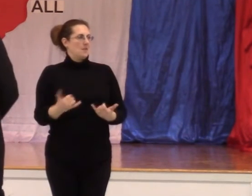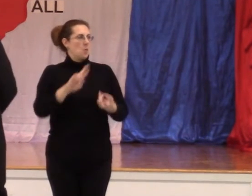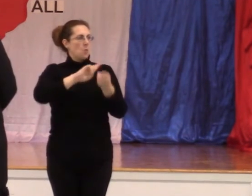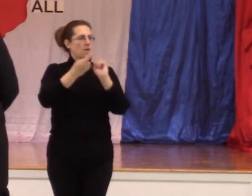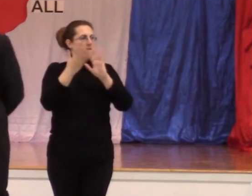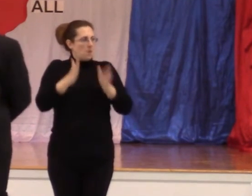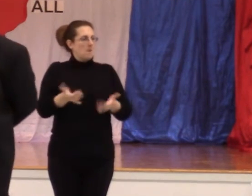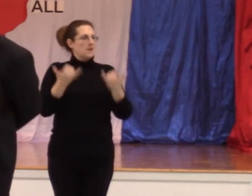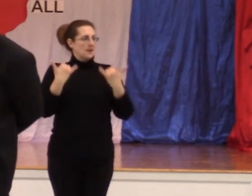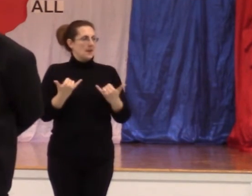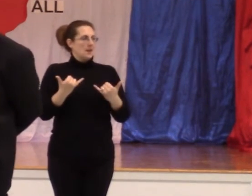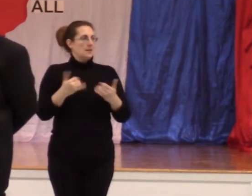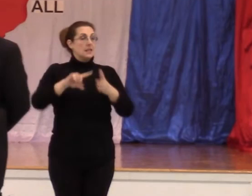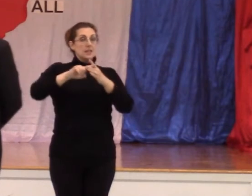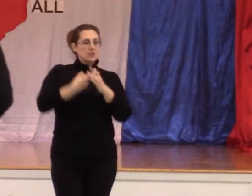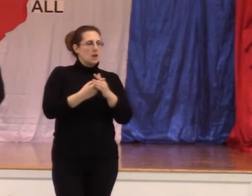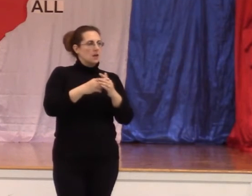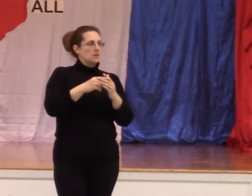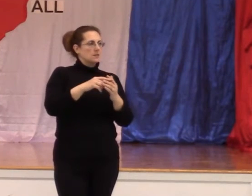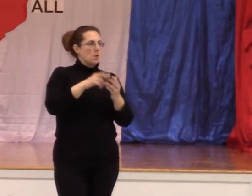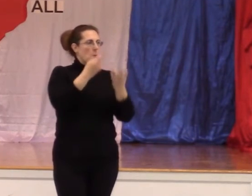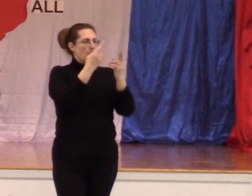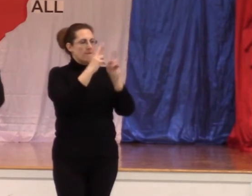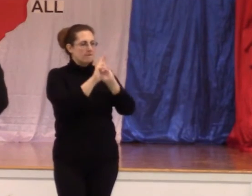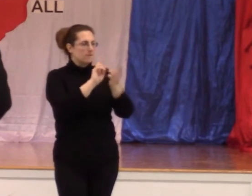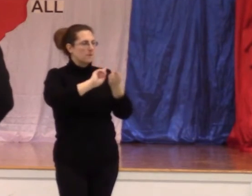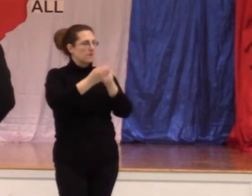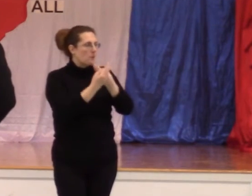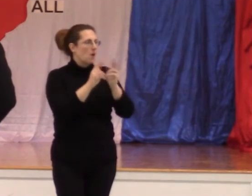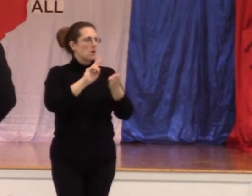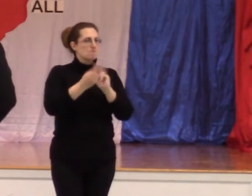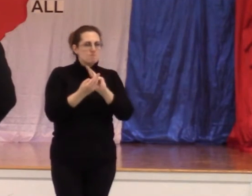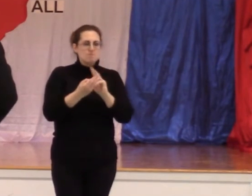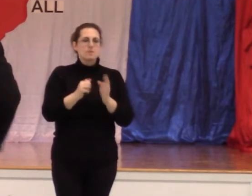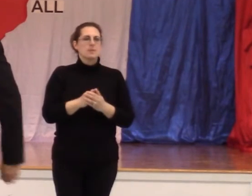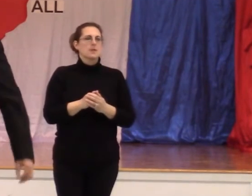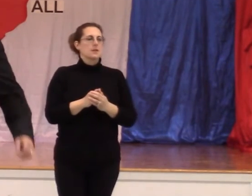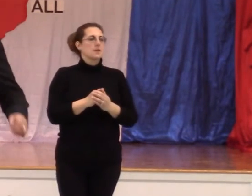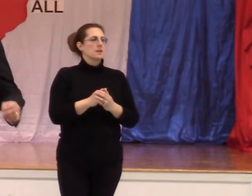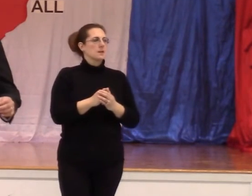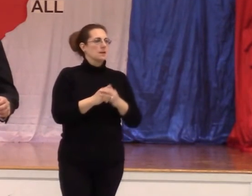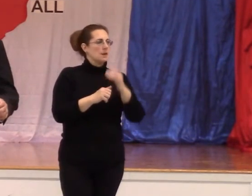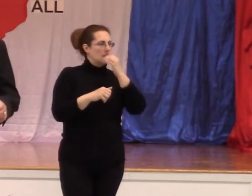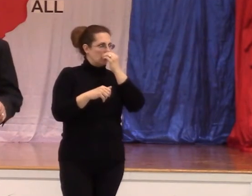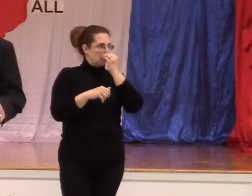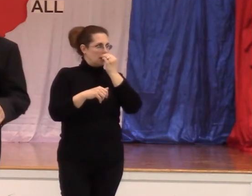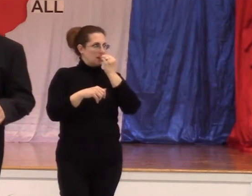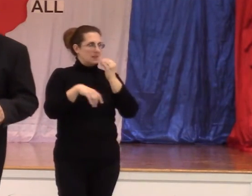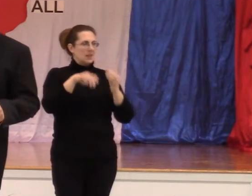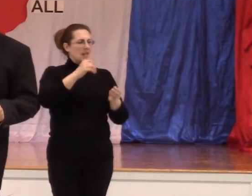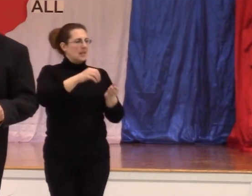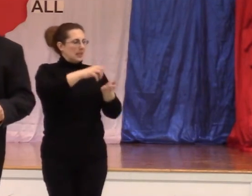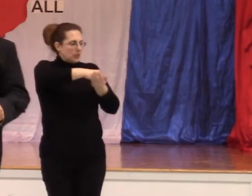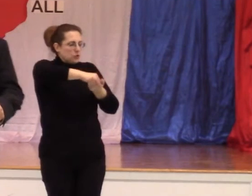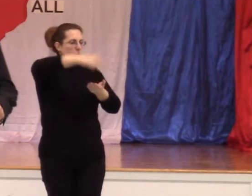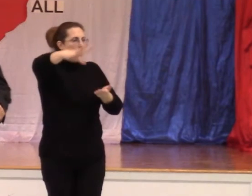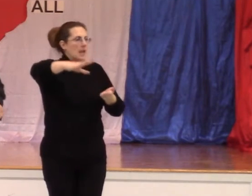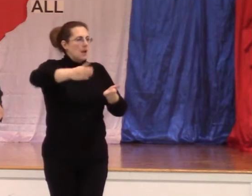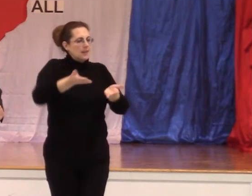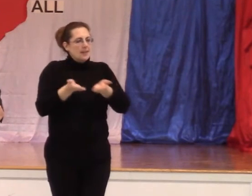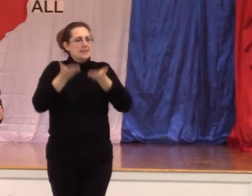And so he starts reforms. Okay? He purged sacrifice language from the Mass.